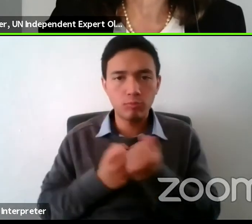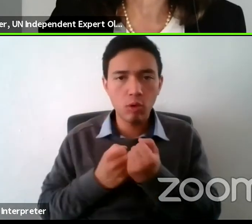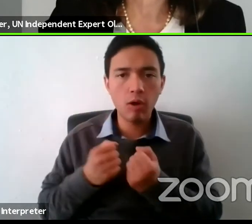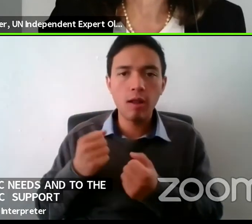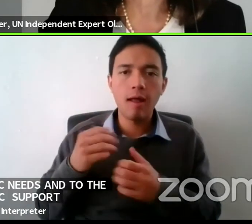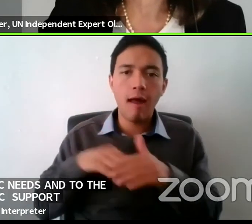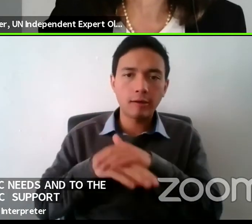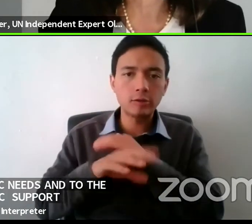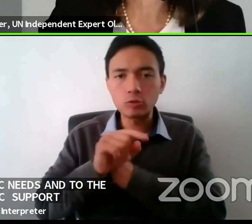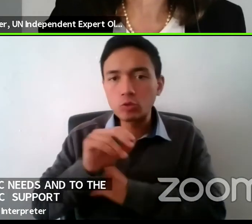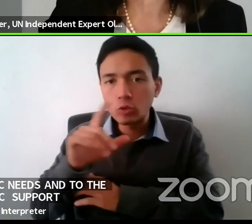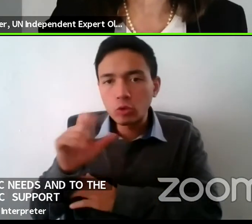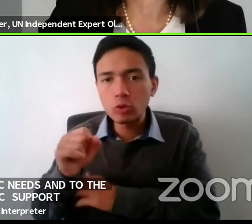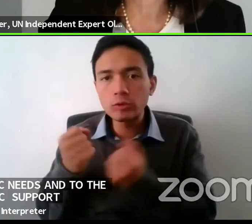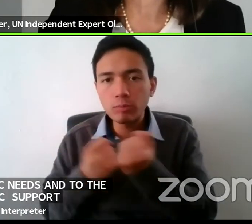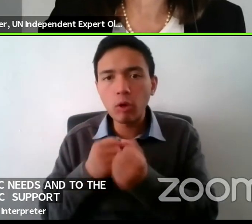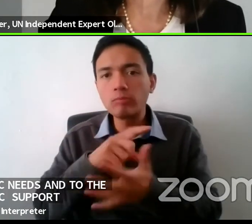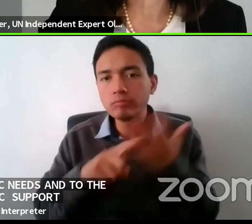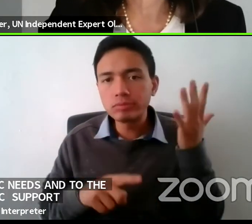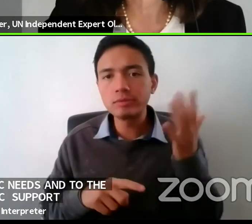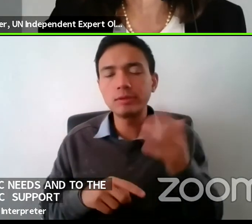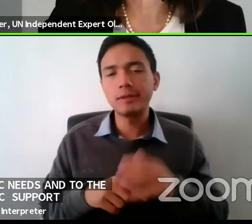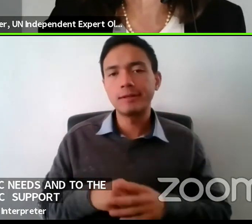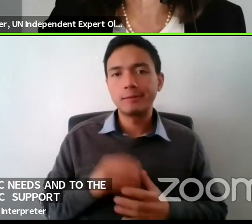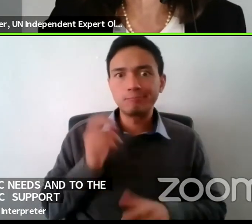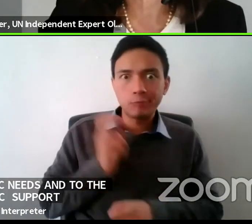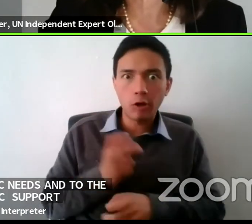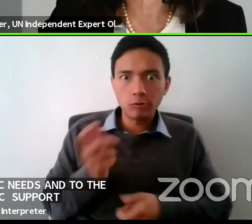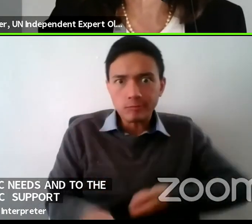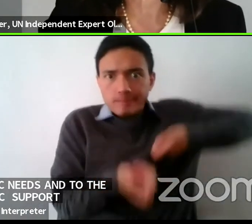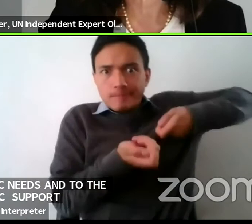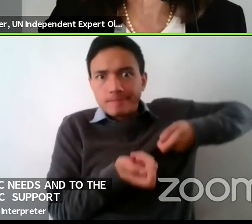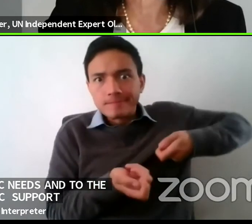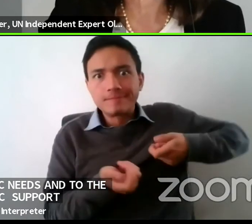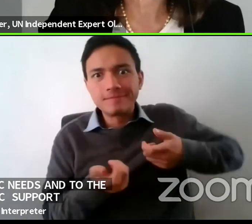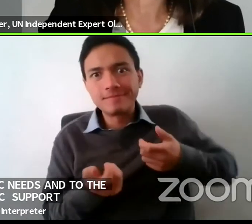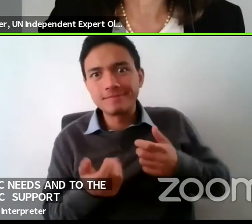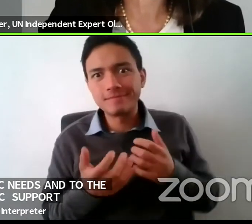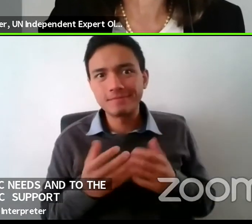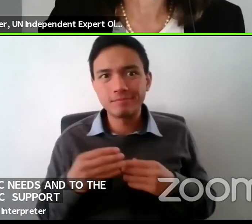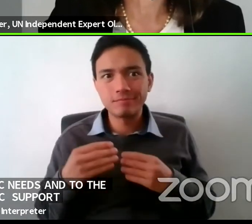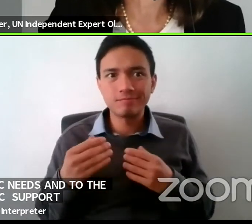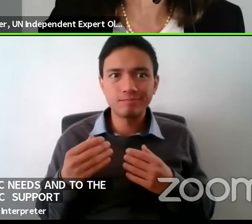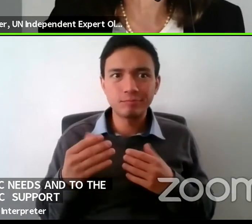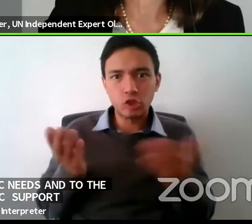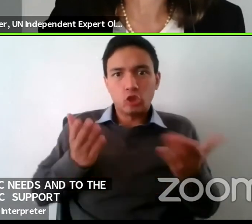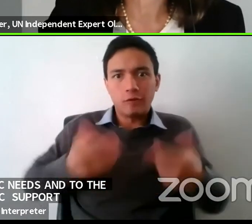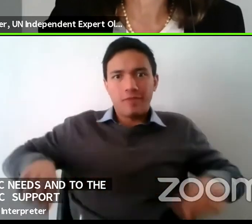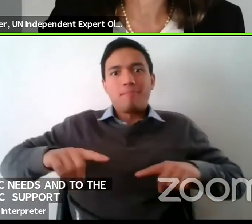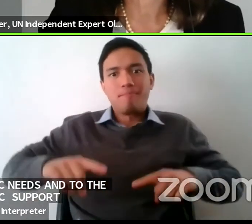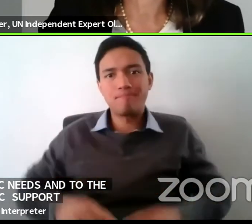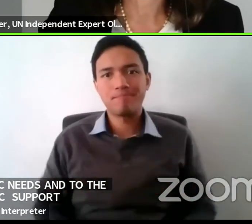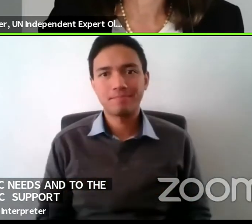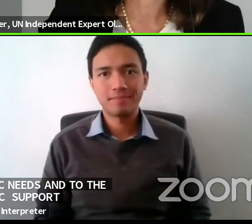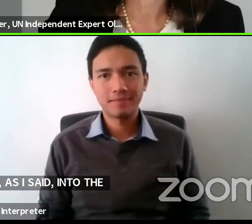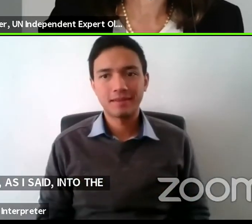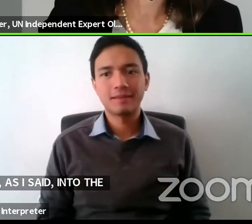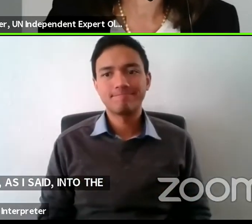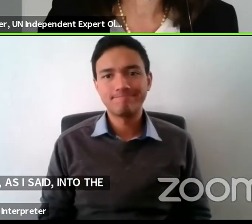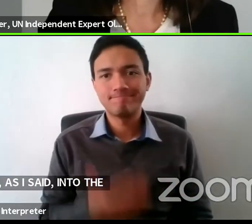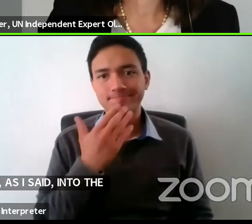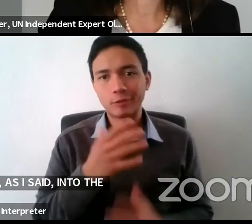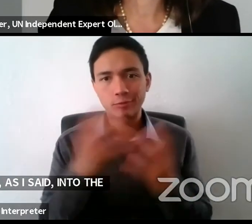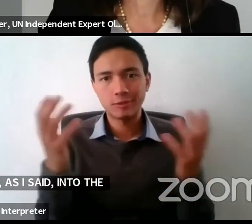be needed to bring them, as I said, into the digital world. I'll stop here. Thank you so